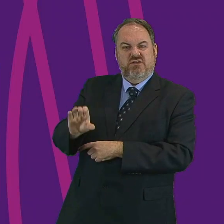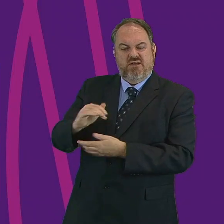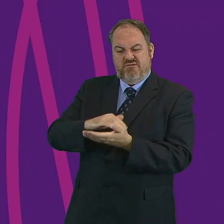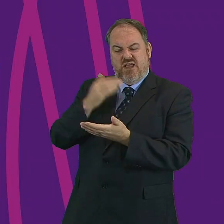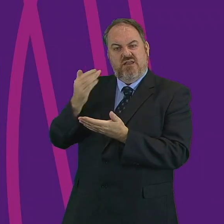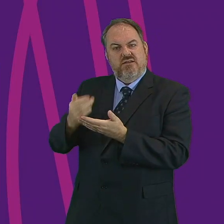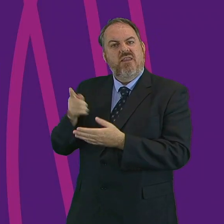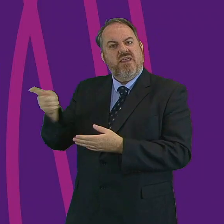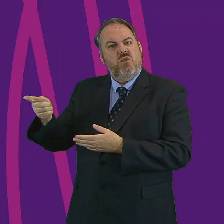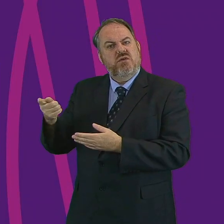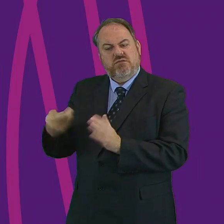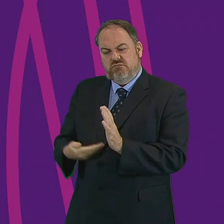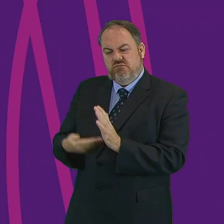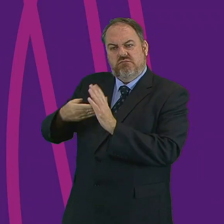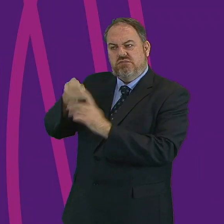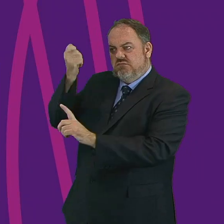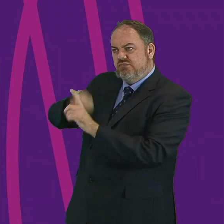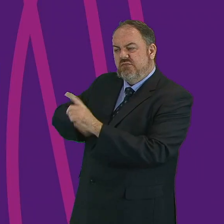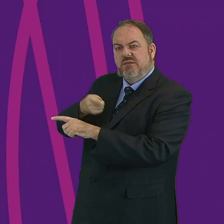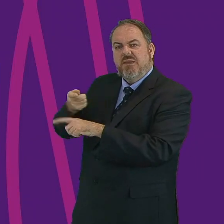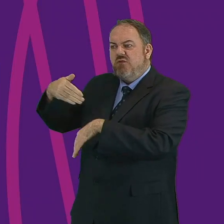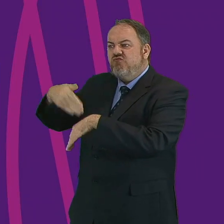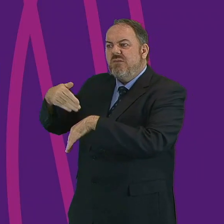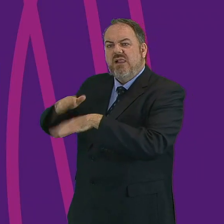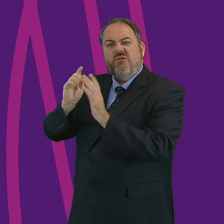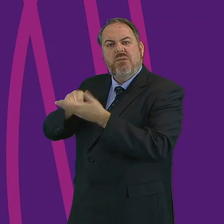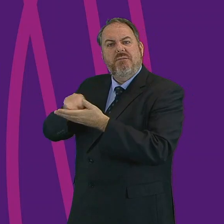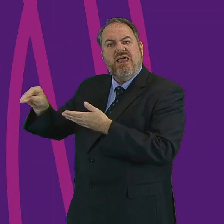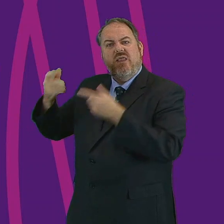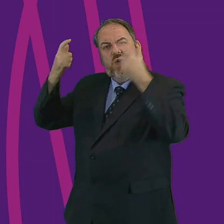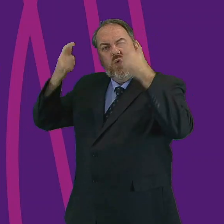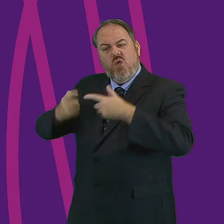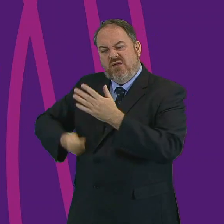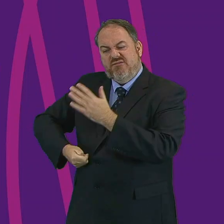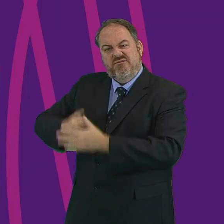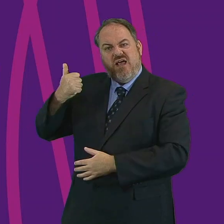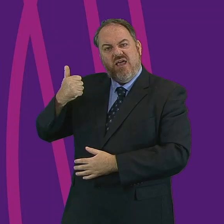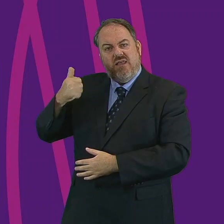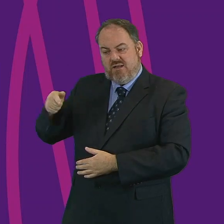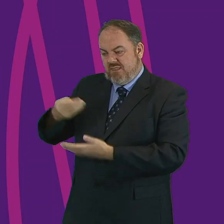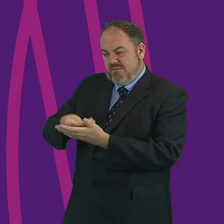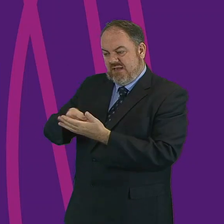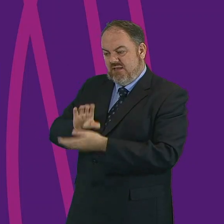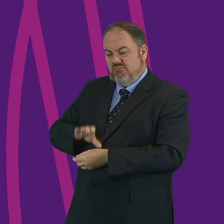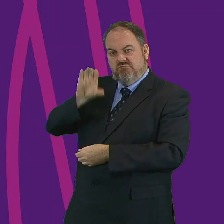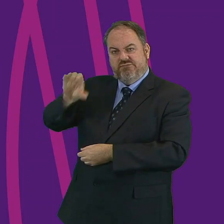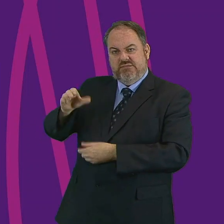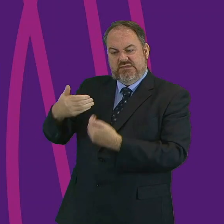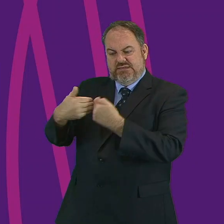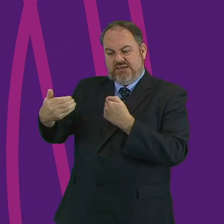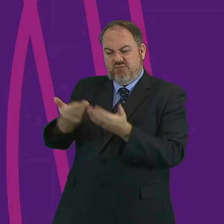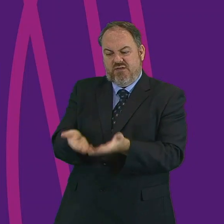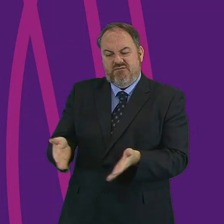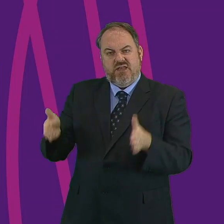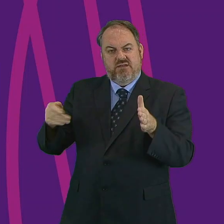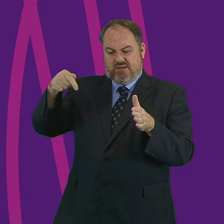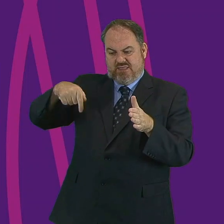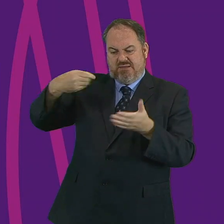financial penalty on all criminals who are sentenced to pay a court fine. The money raised is supposed to go to a separate fund intended to help support